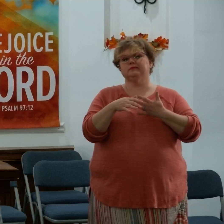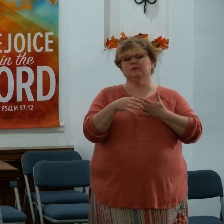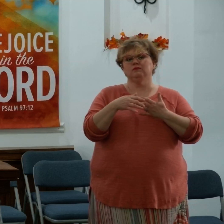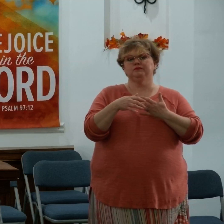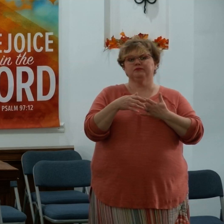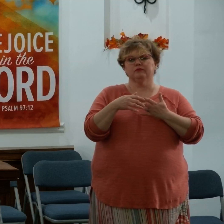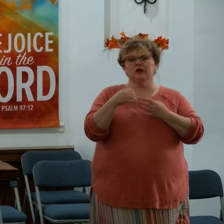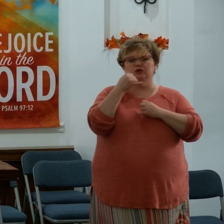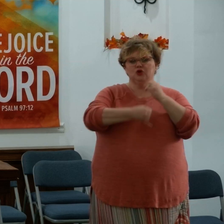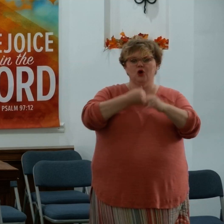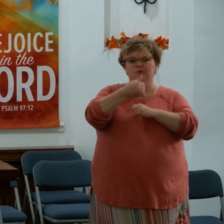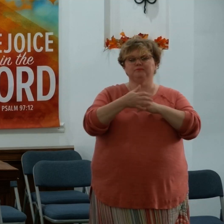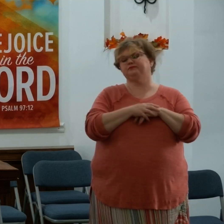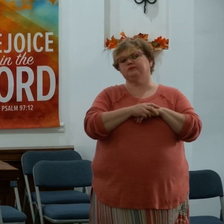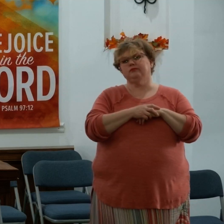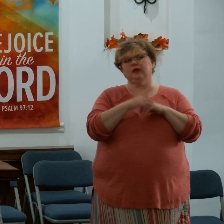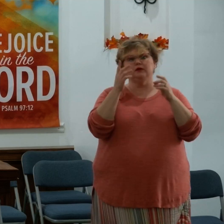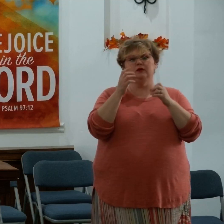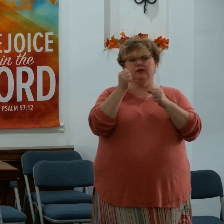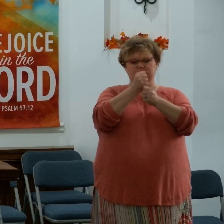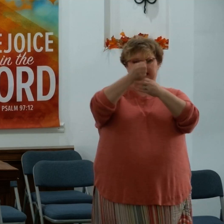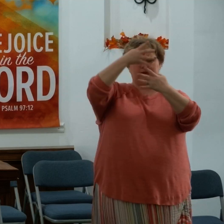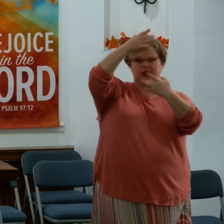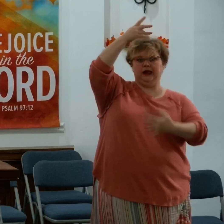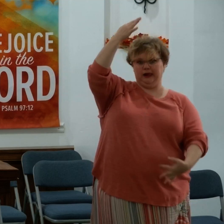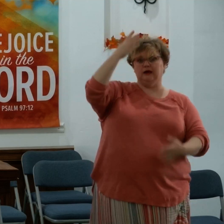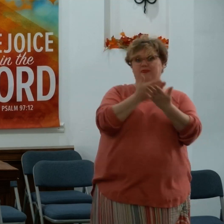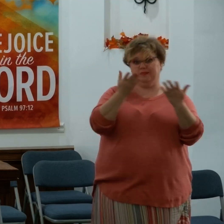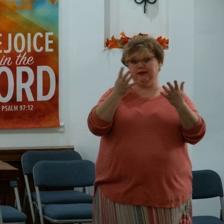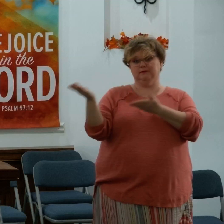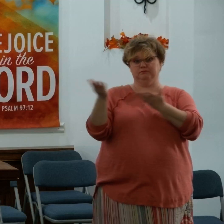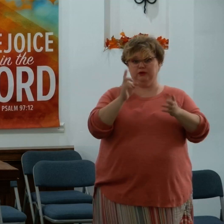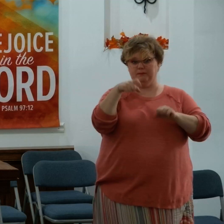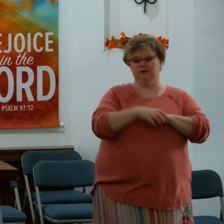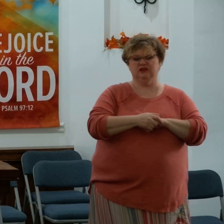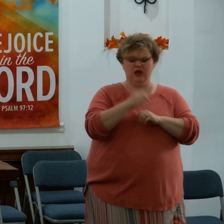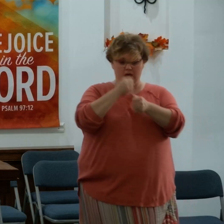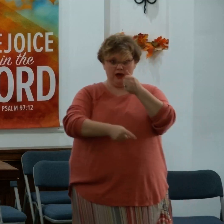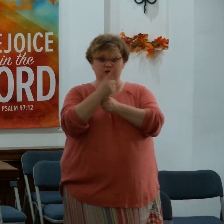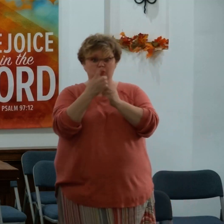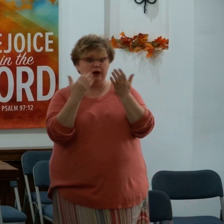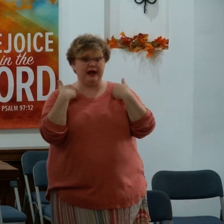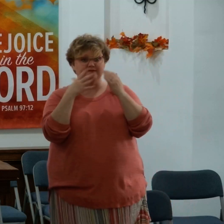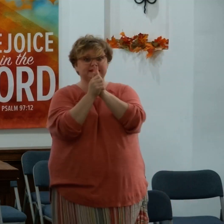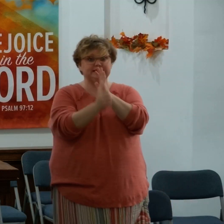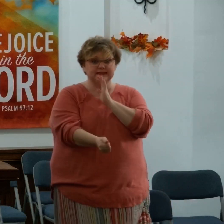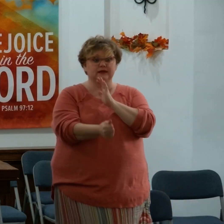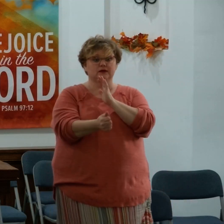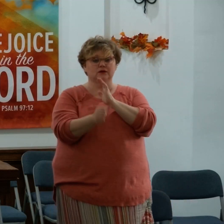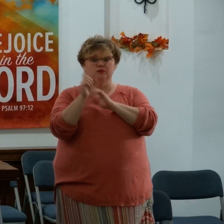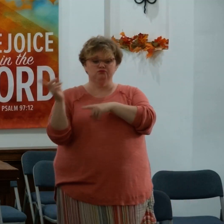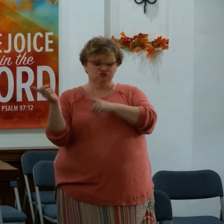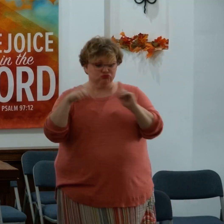cows, and on the list goes. Look at verse 10. All who are skilled among you are to come and make everything the Lord